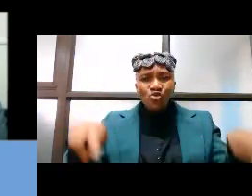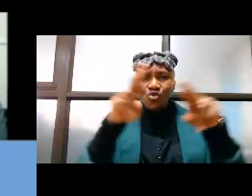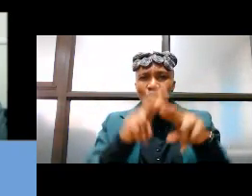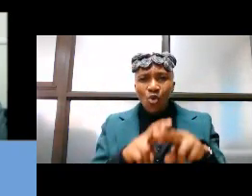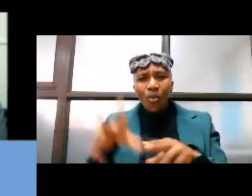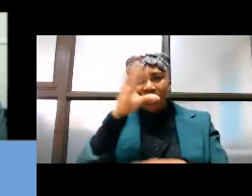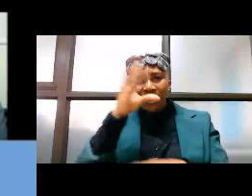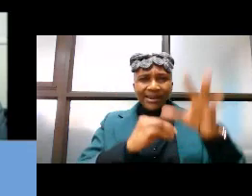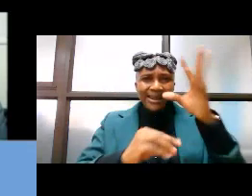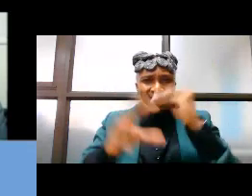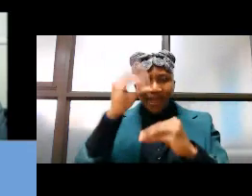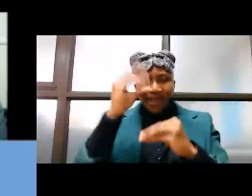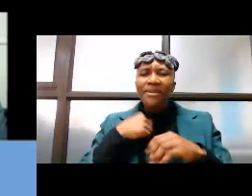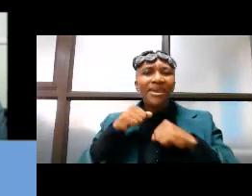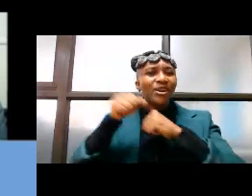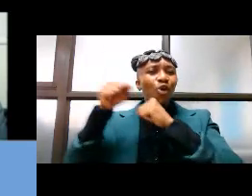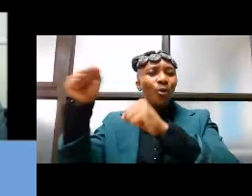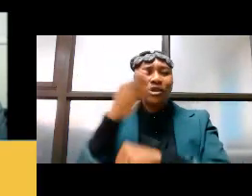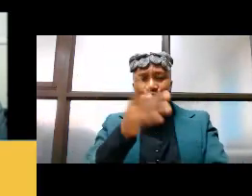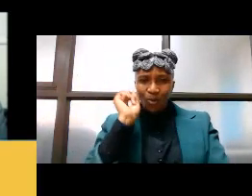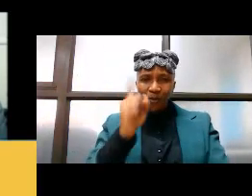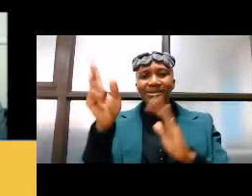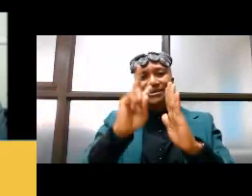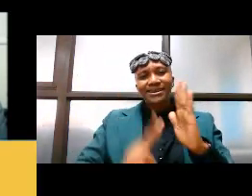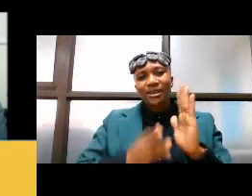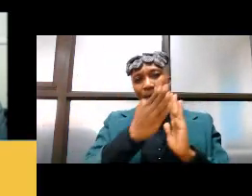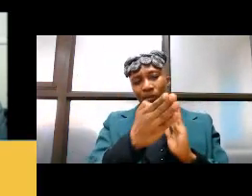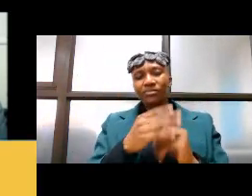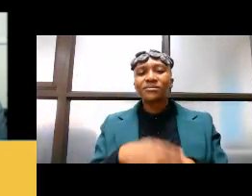recommend reading this autobiography.